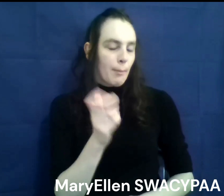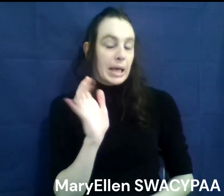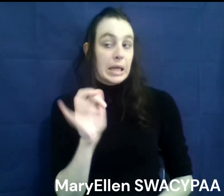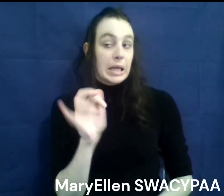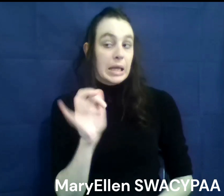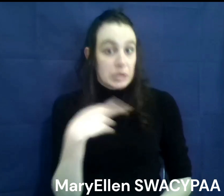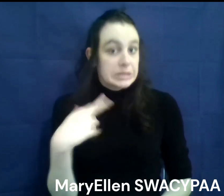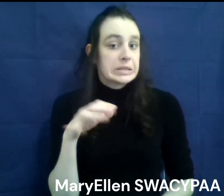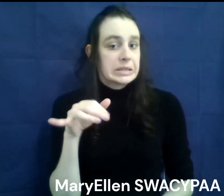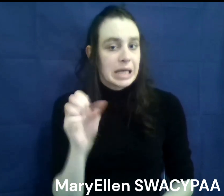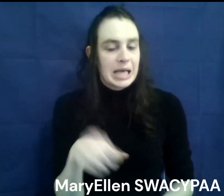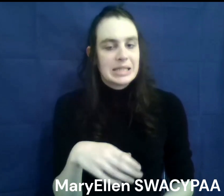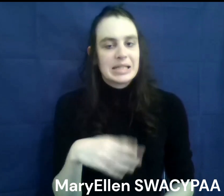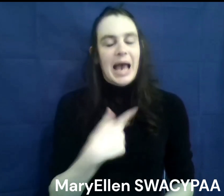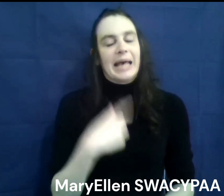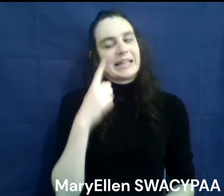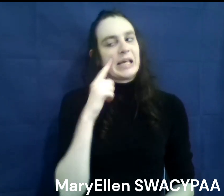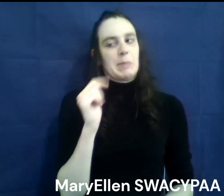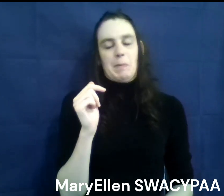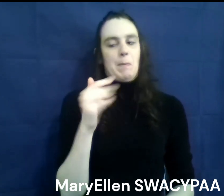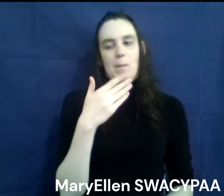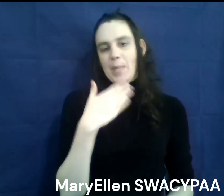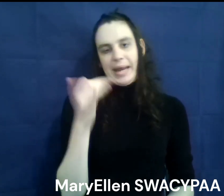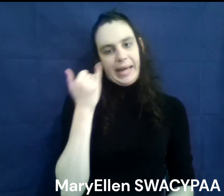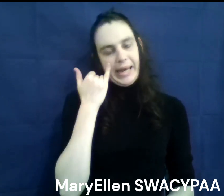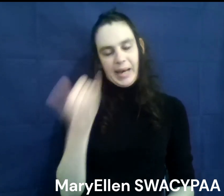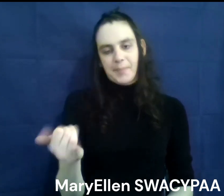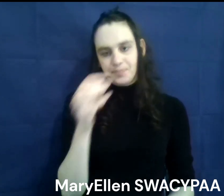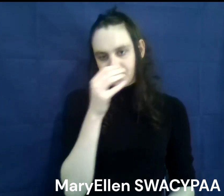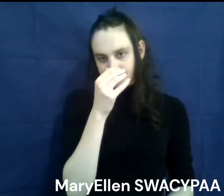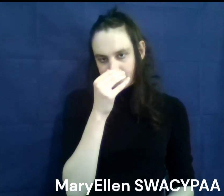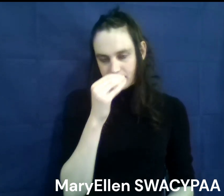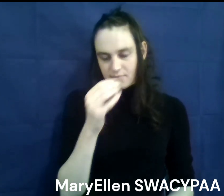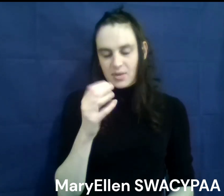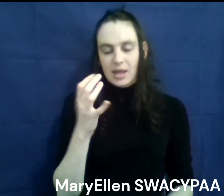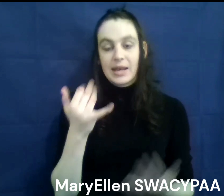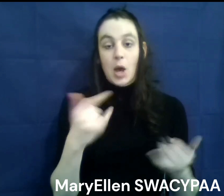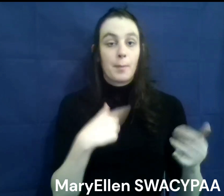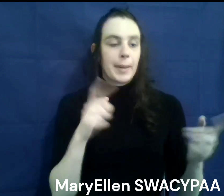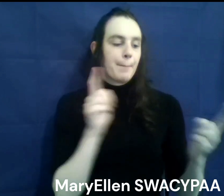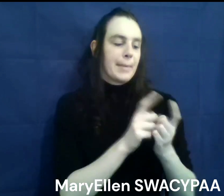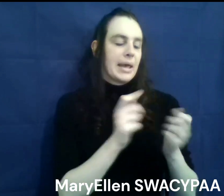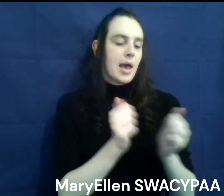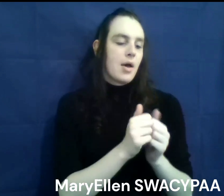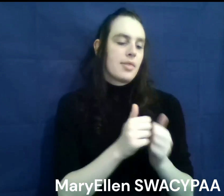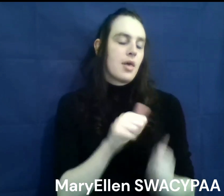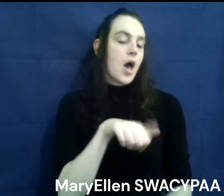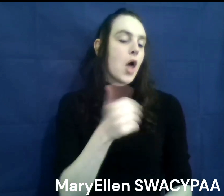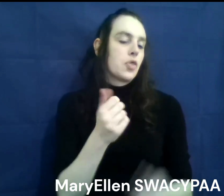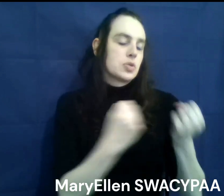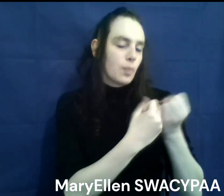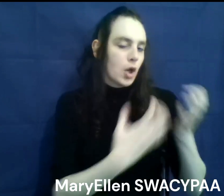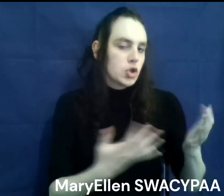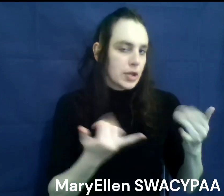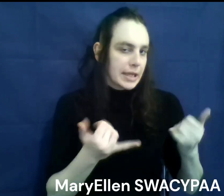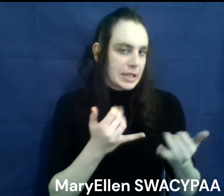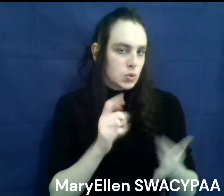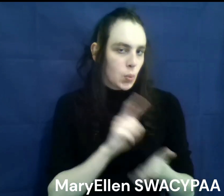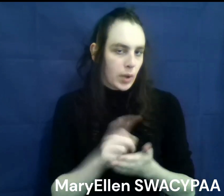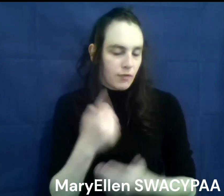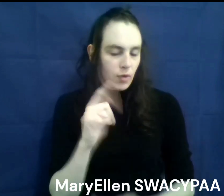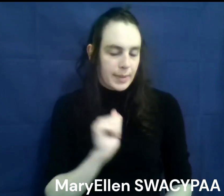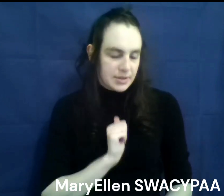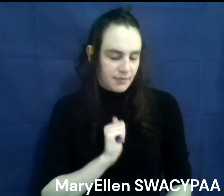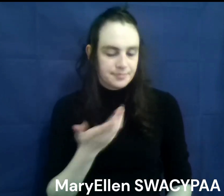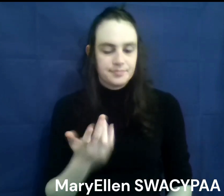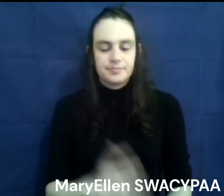not going to suggest I do that again. And I'm going to be meeting with another sponsor this week myself, so I have found that all those service